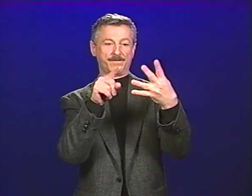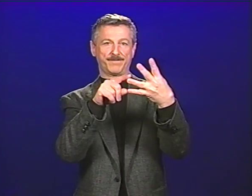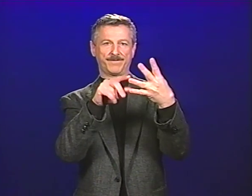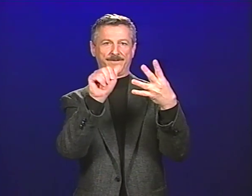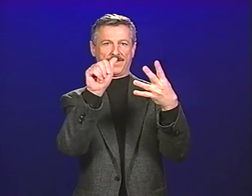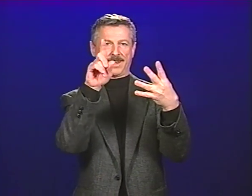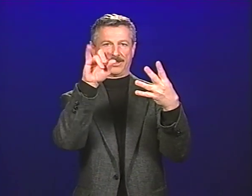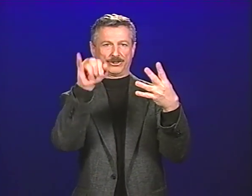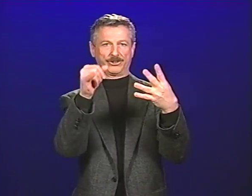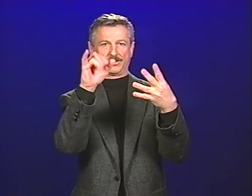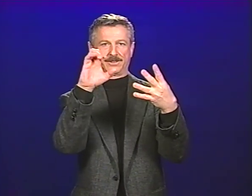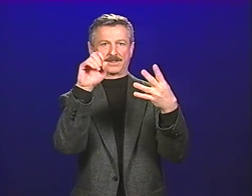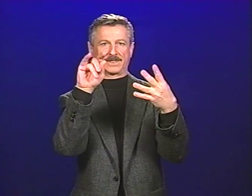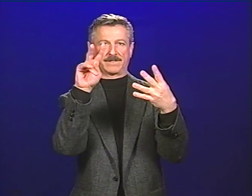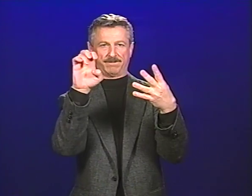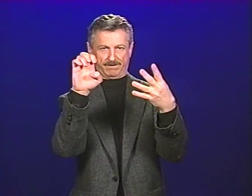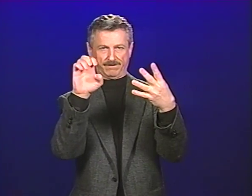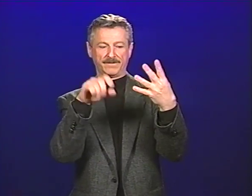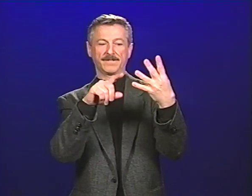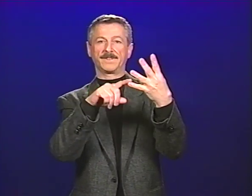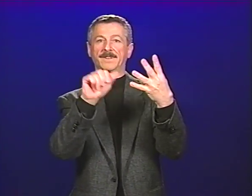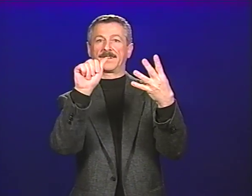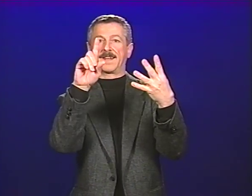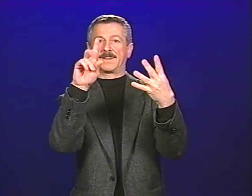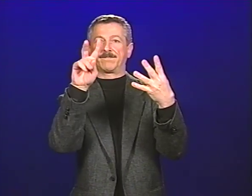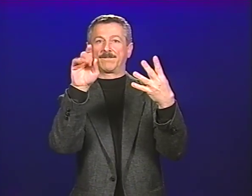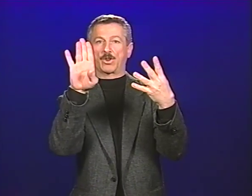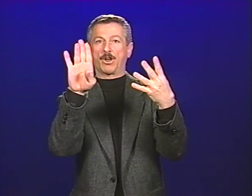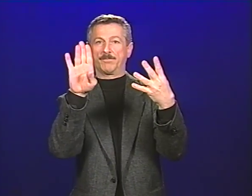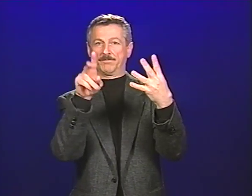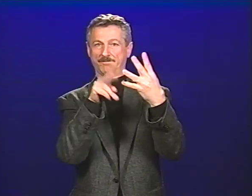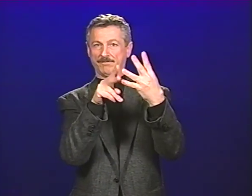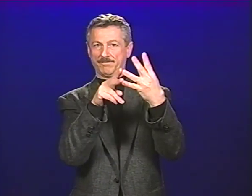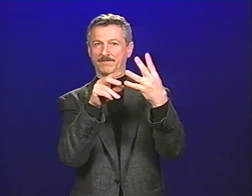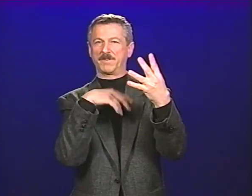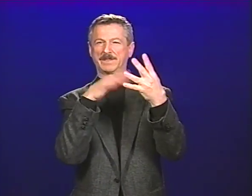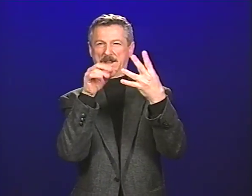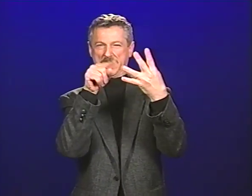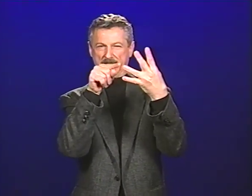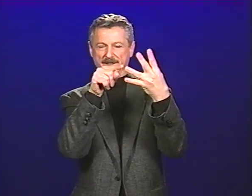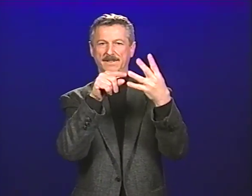The next two lexical categories we'll be talking about are adjectives and adverbs.